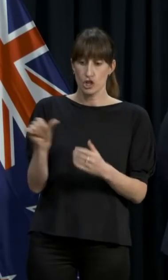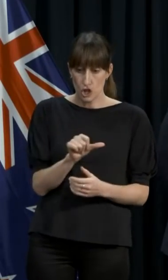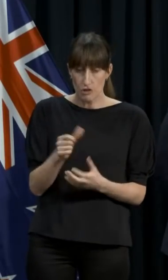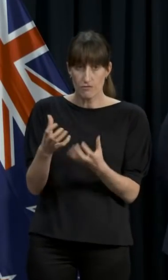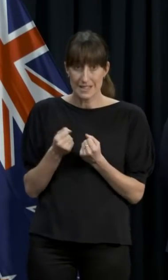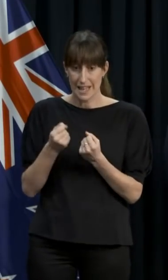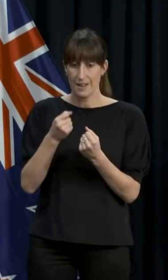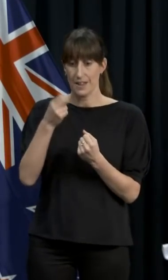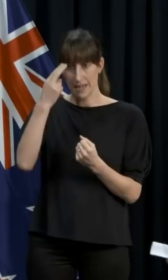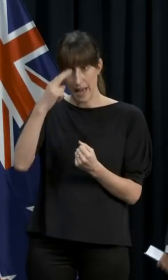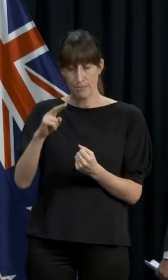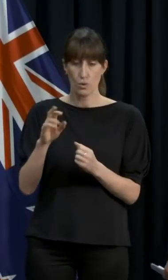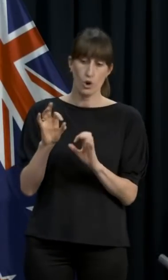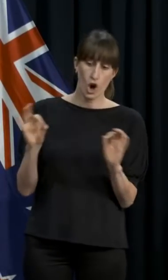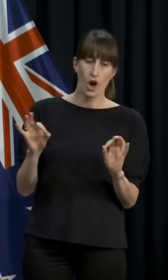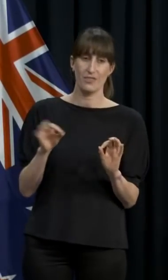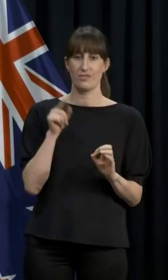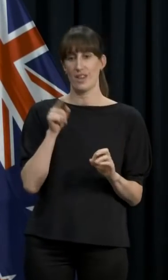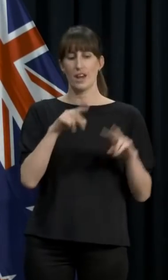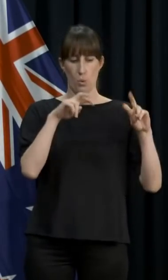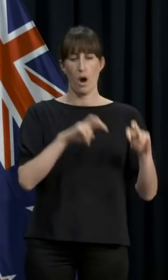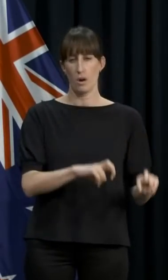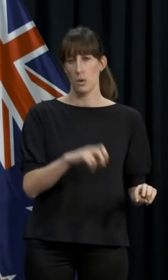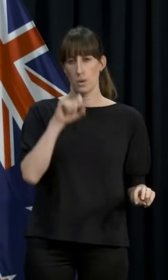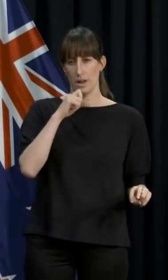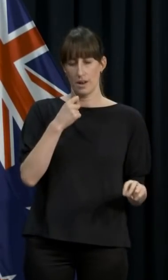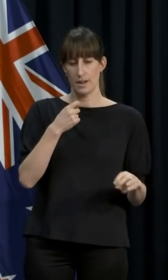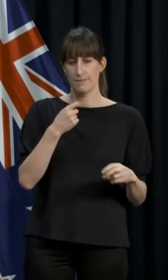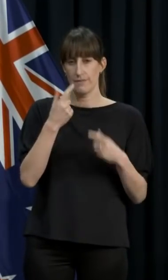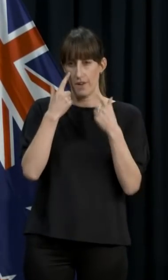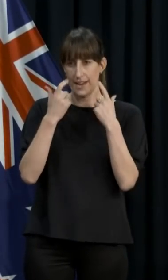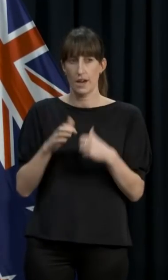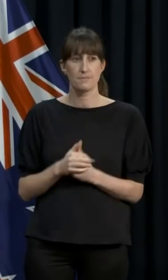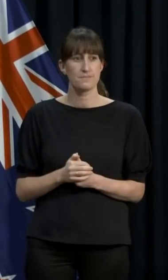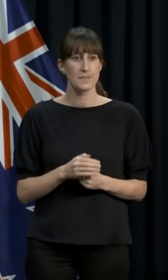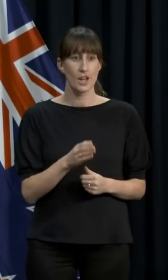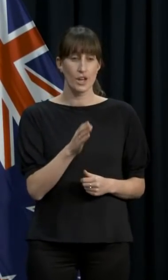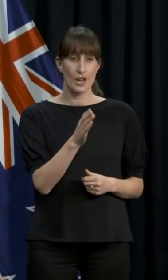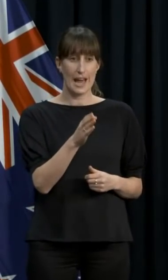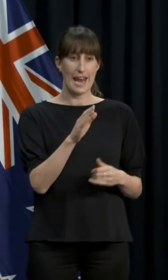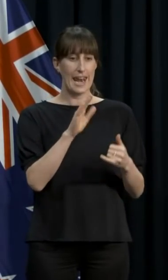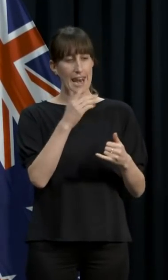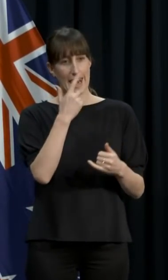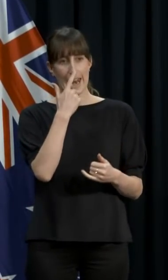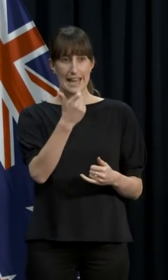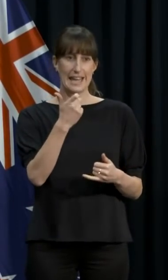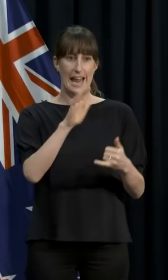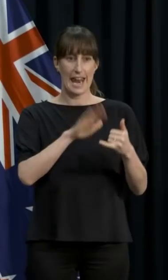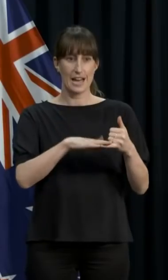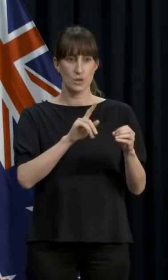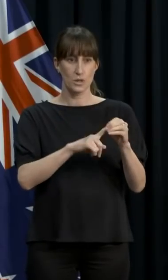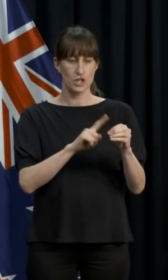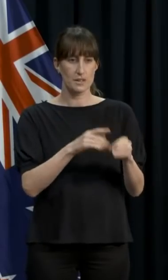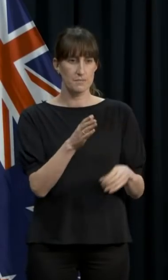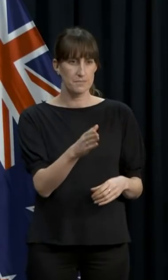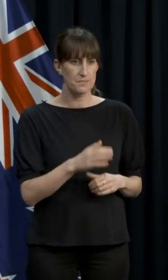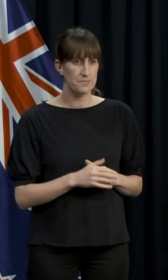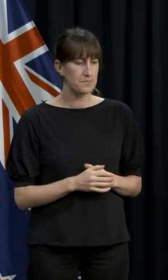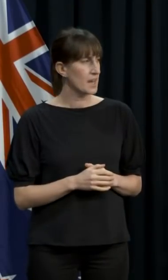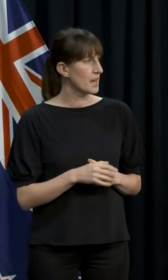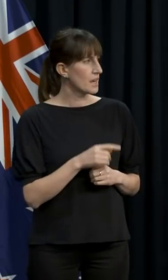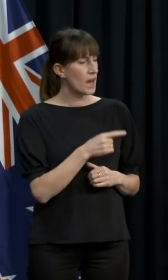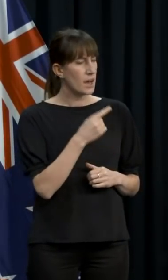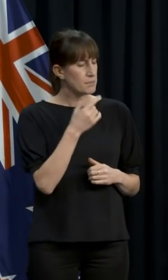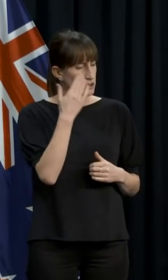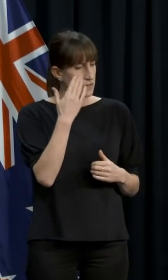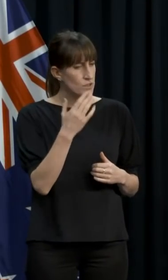inquiry. All right. You can have the lucky last question in that case. I'm not sure if you answered this before. Which city are the deportees coming into? Are you